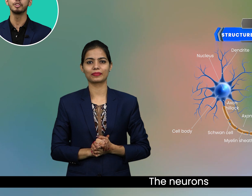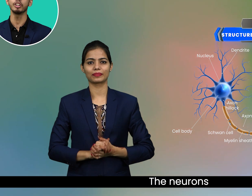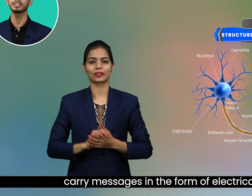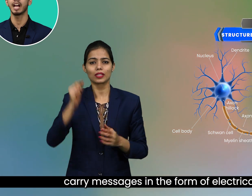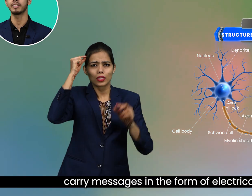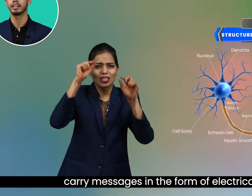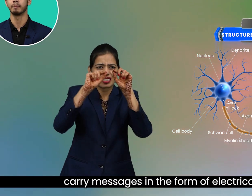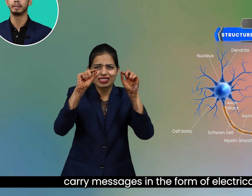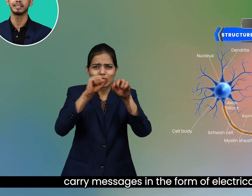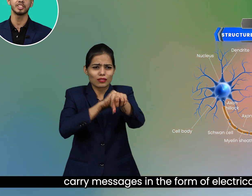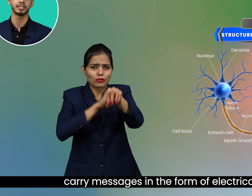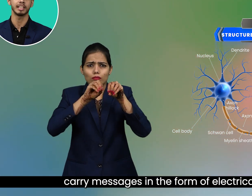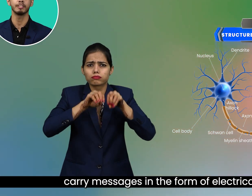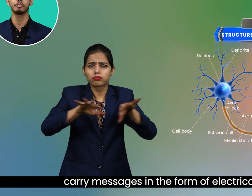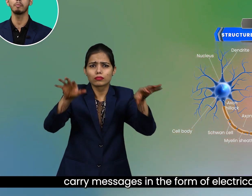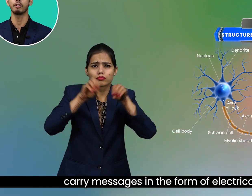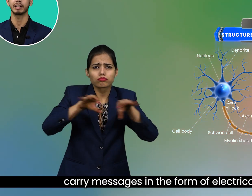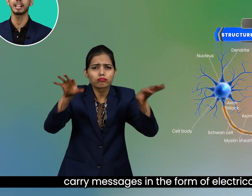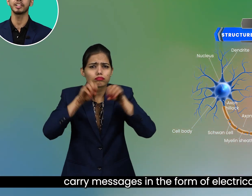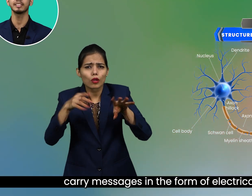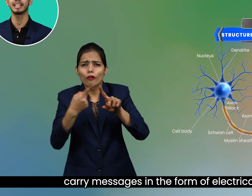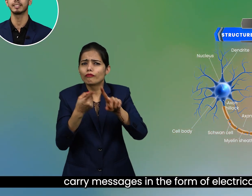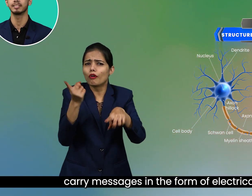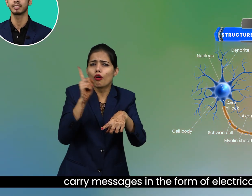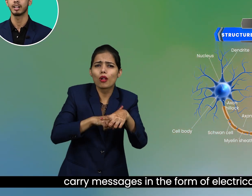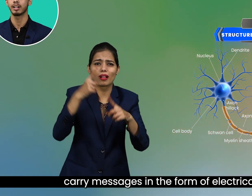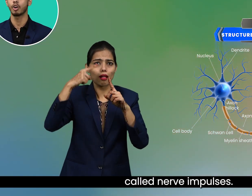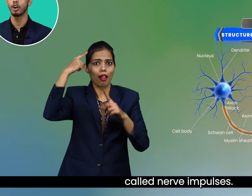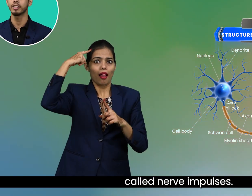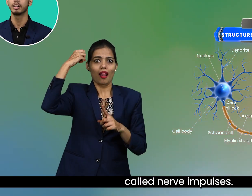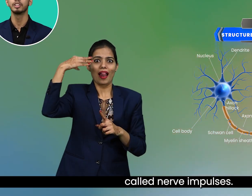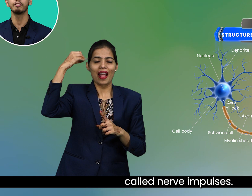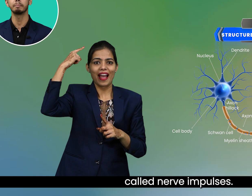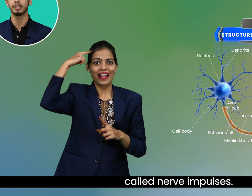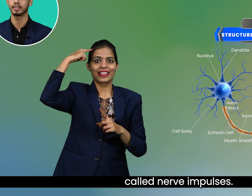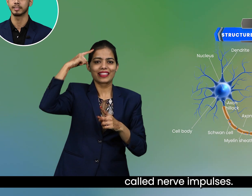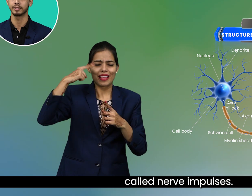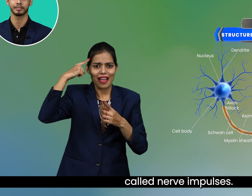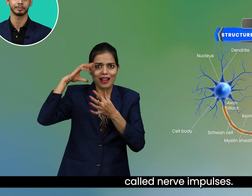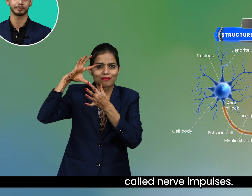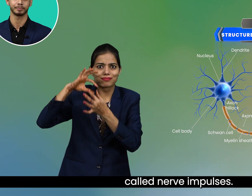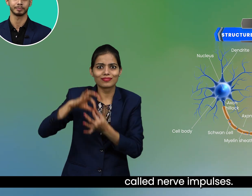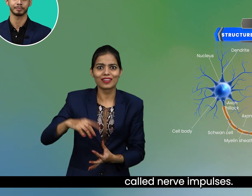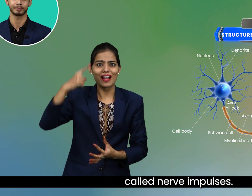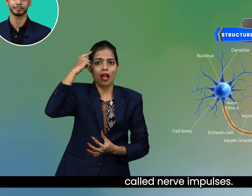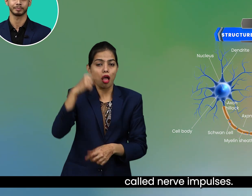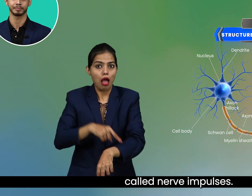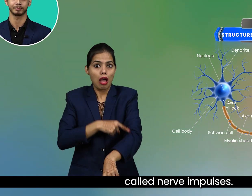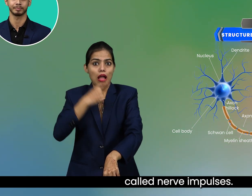The neurons carry messages in the form of electrical signals called nerve impulses.